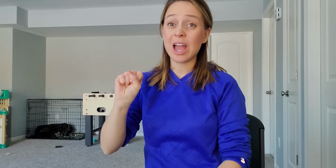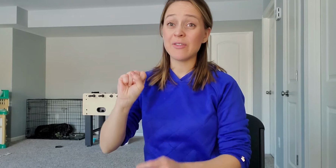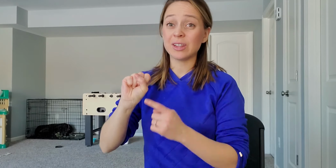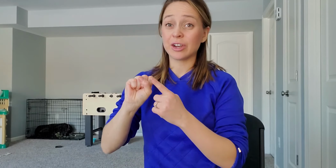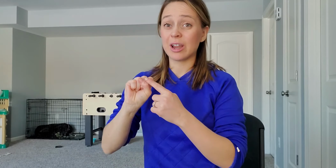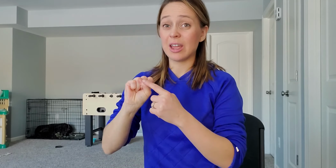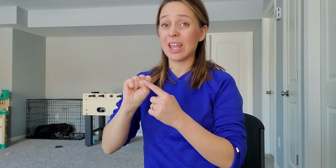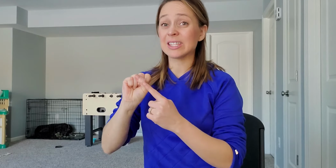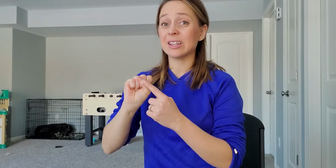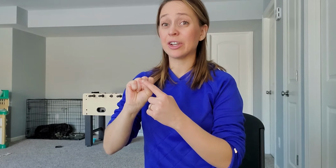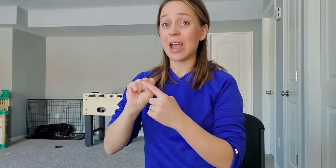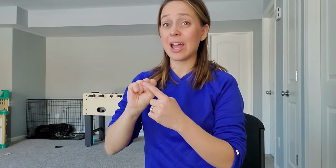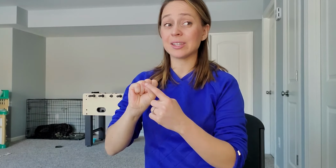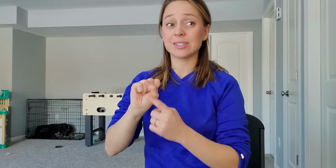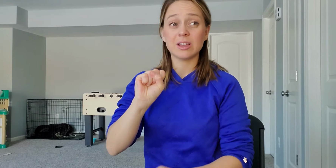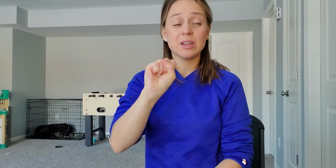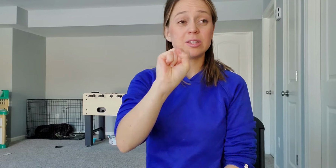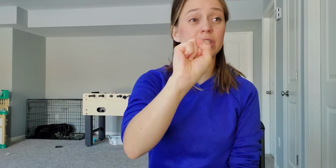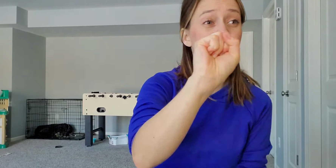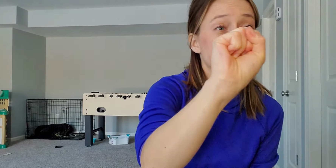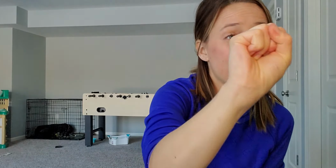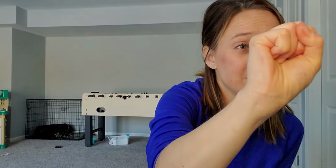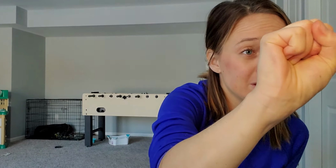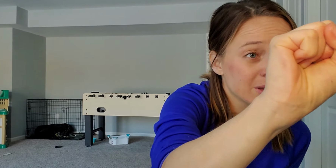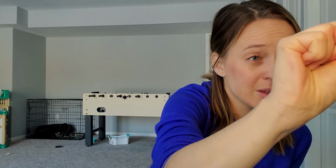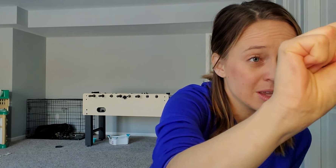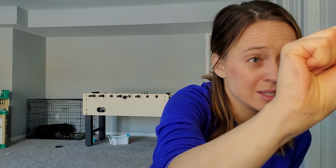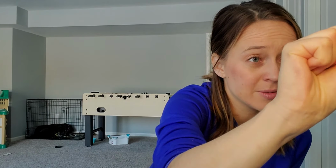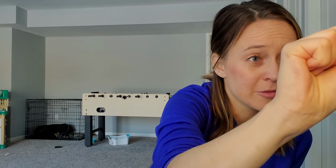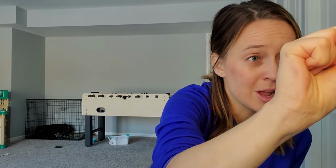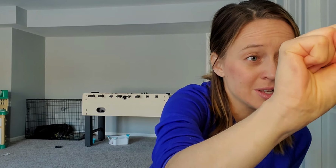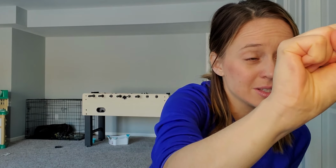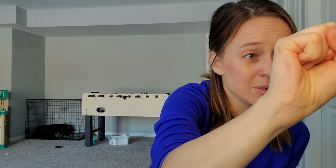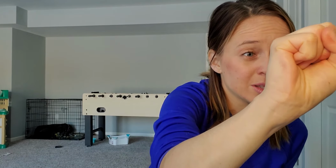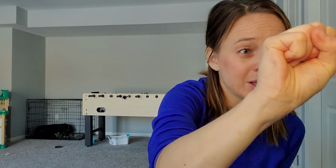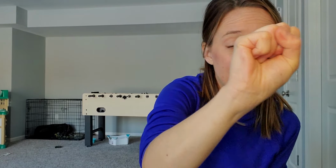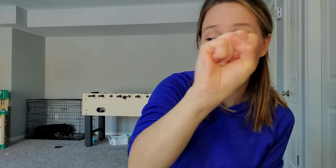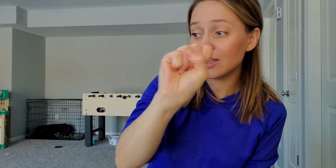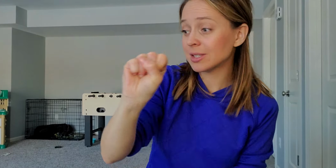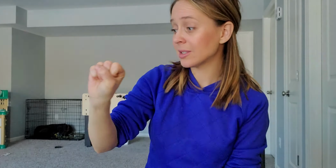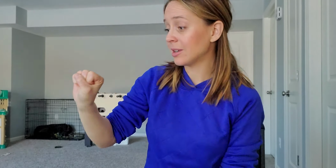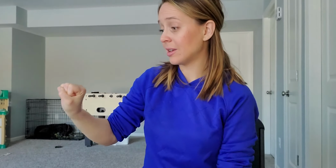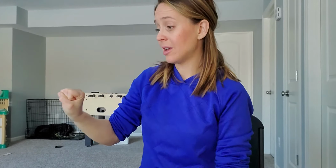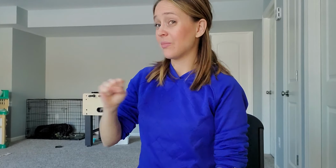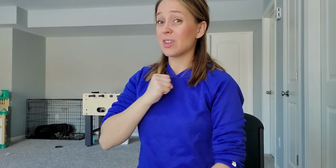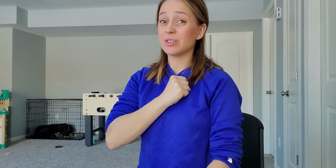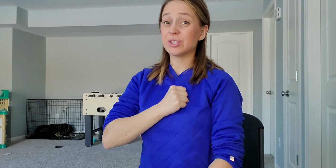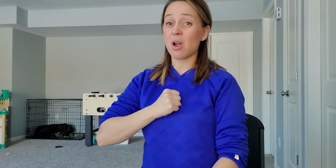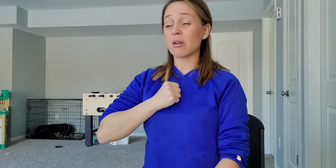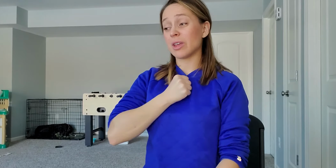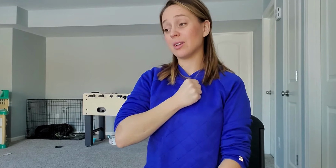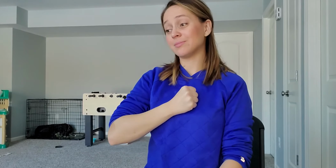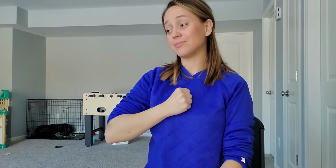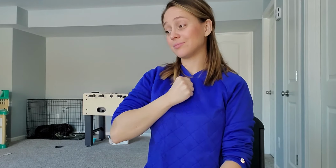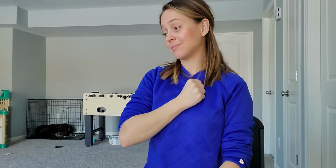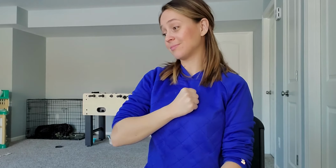the letter, it's the letter S. So your thumb is in front with the letter S. Sorry. Your thumb